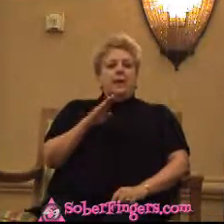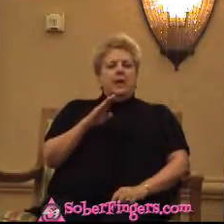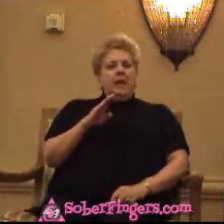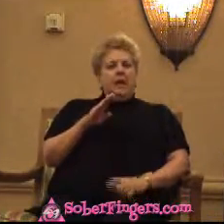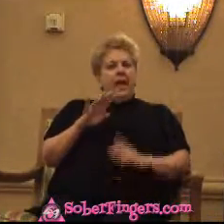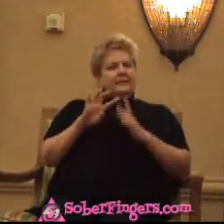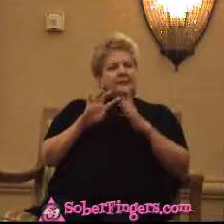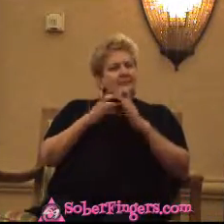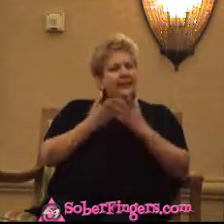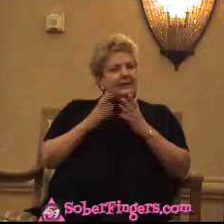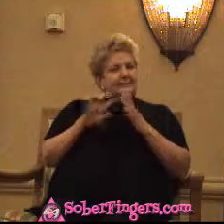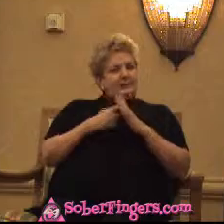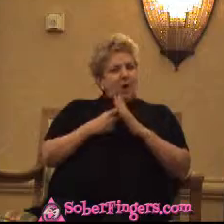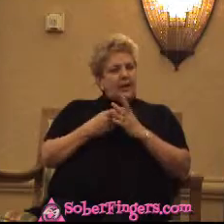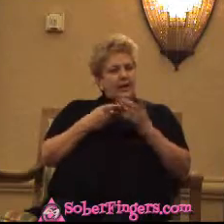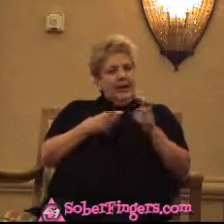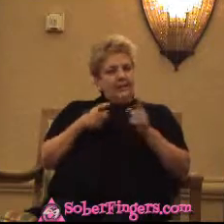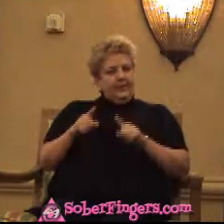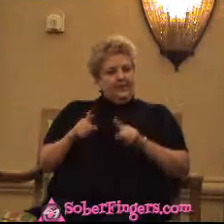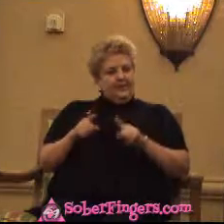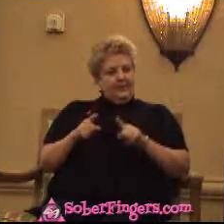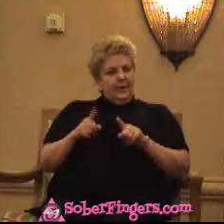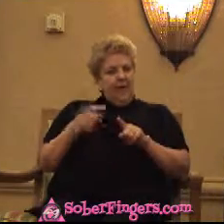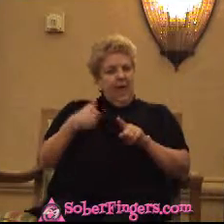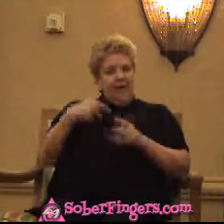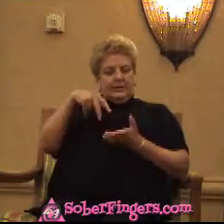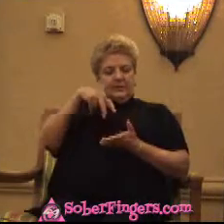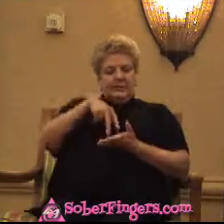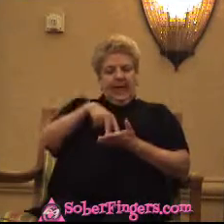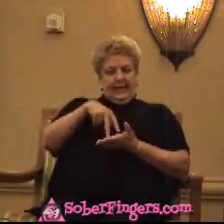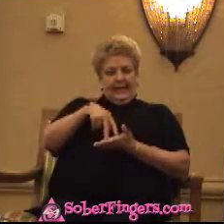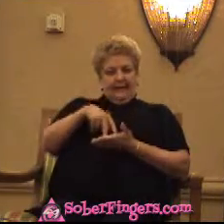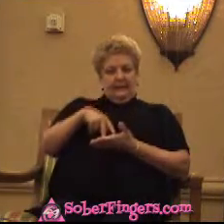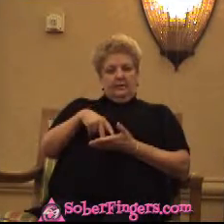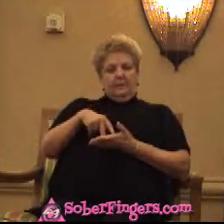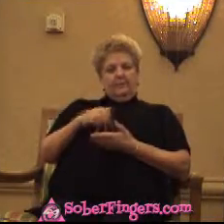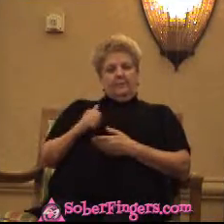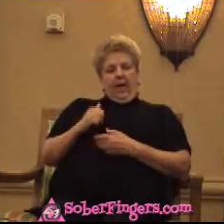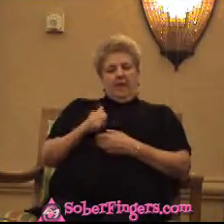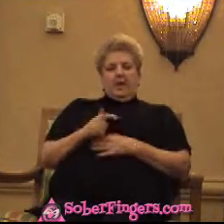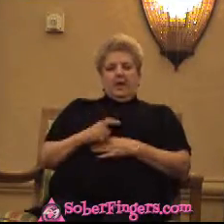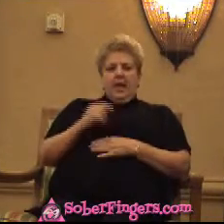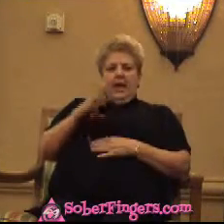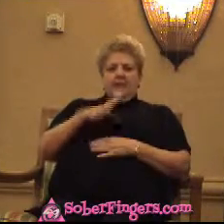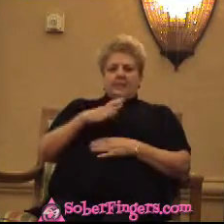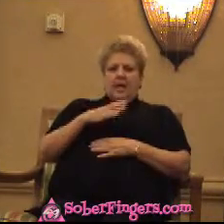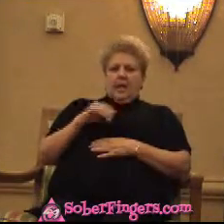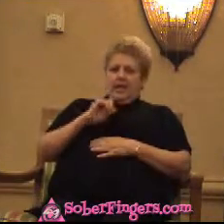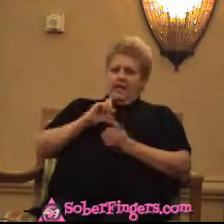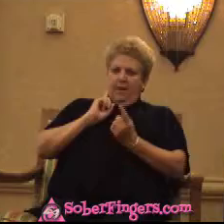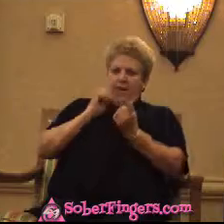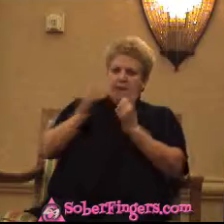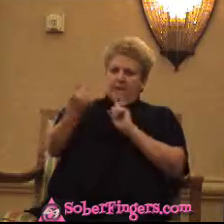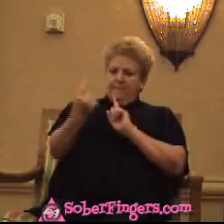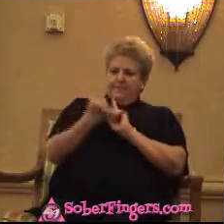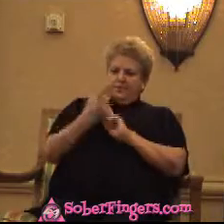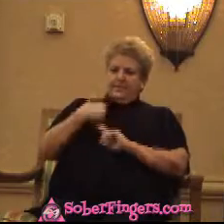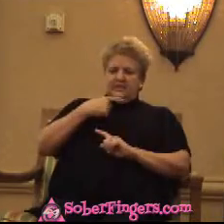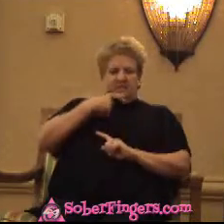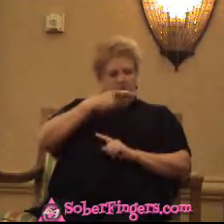what happened was I was standing against the wall. A guy came over to me and said, are you okay? And I said, why? He said, man,